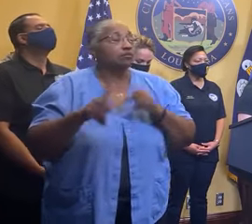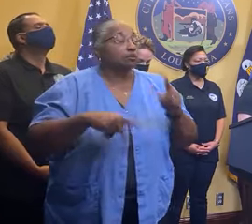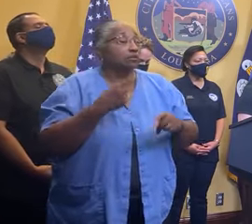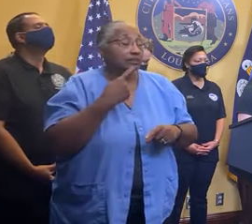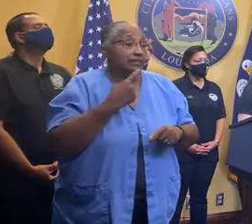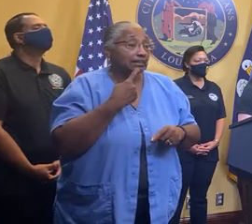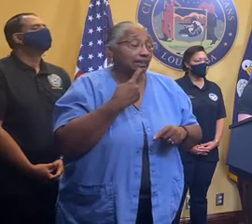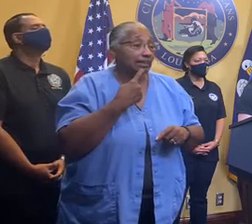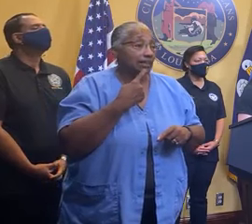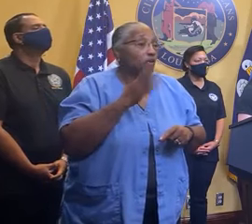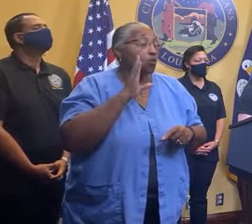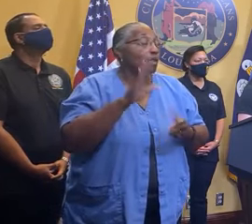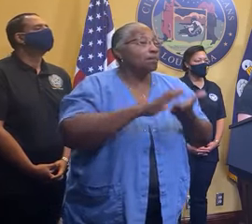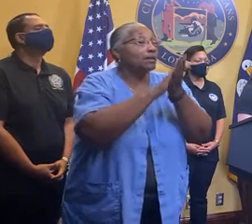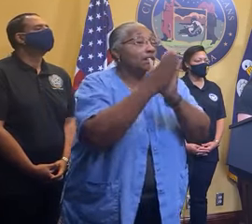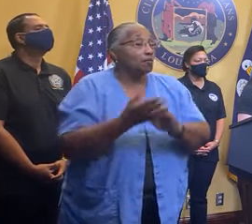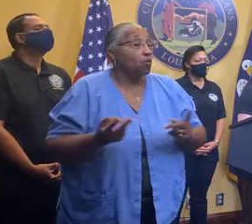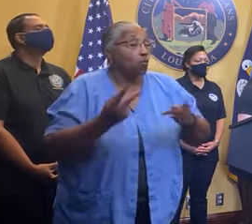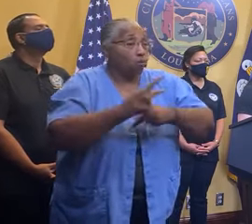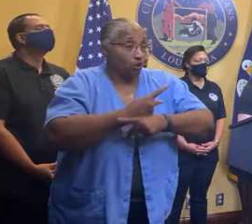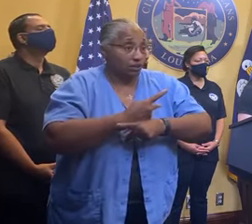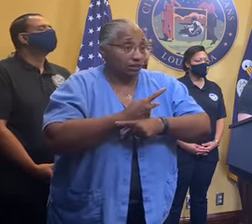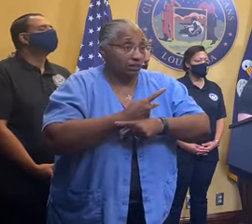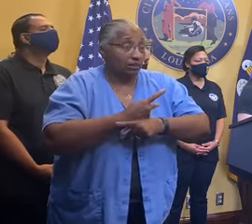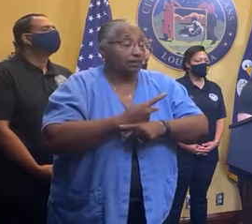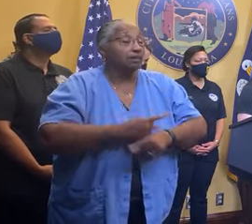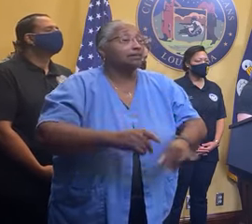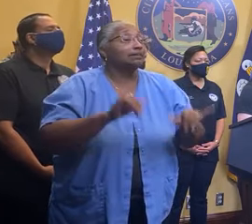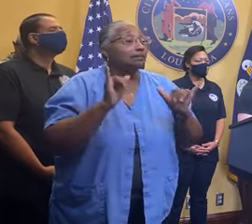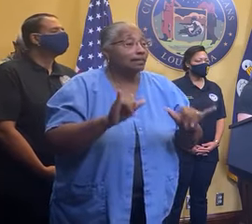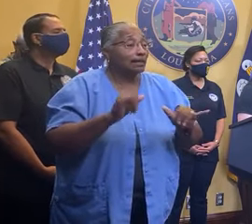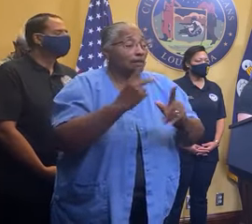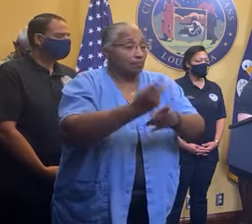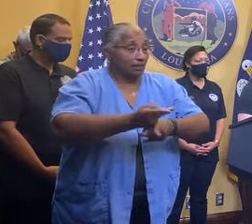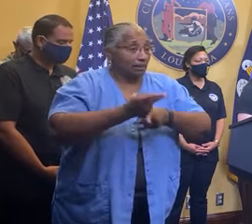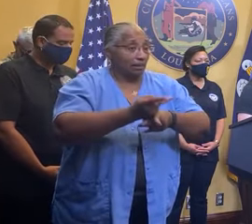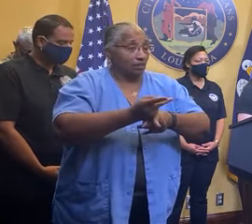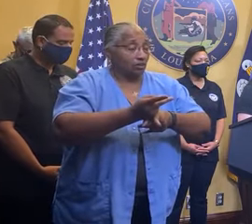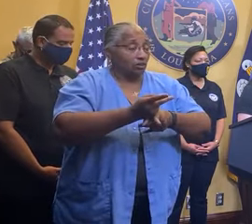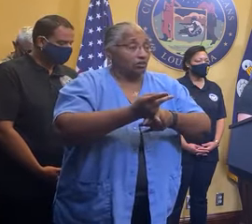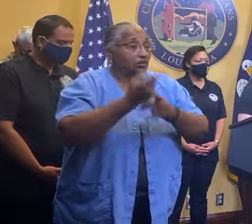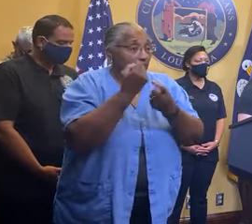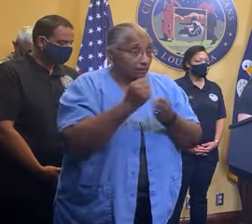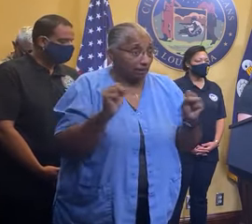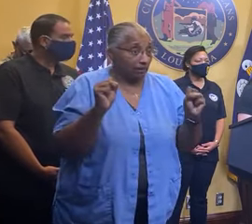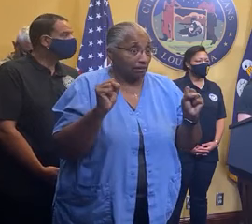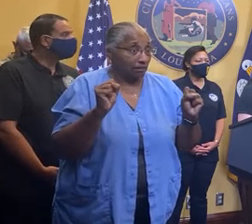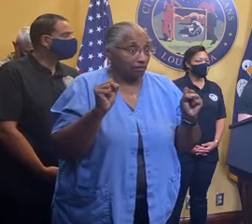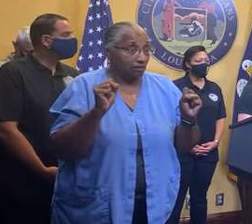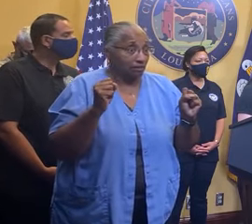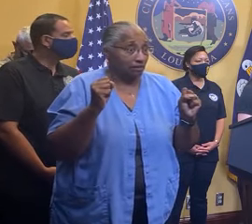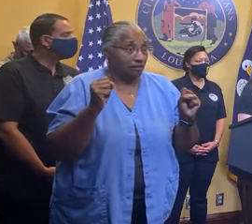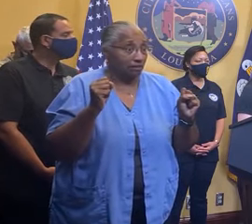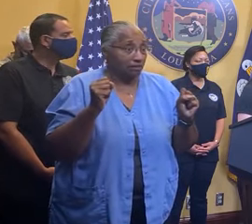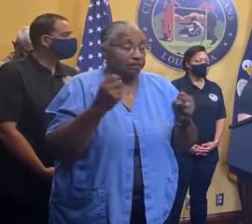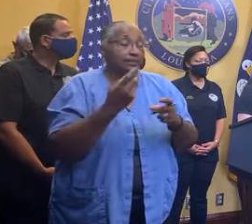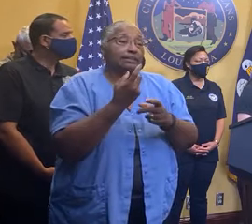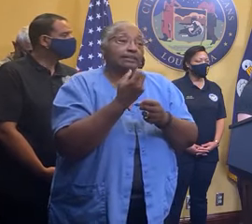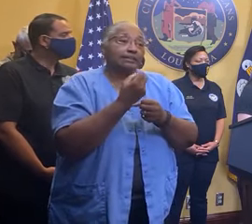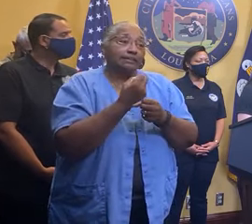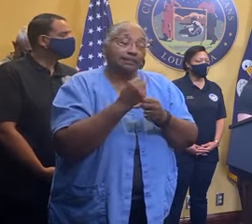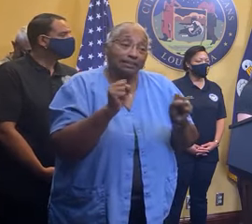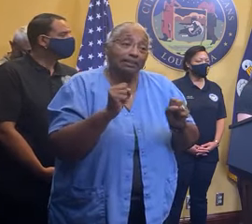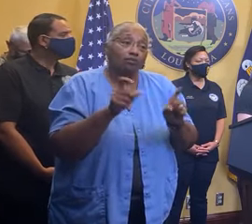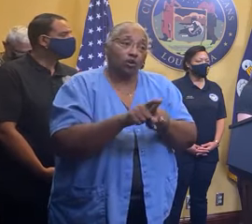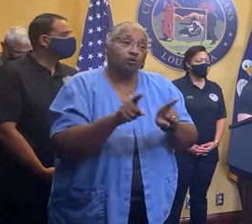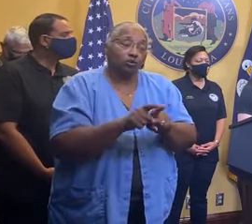saying, it's only going to get worse from here. Hunker down, be careful, be safe, and we will just be safe after the storm as